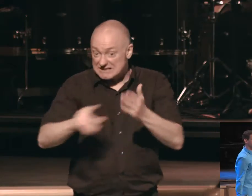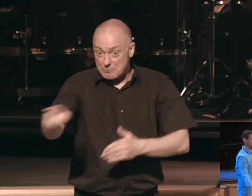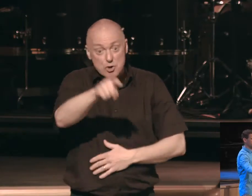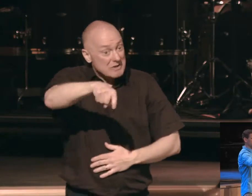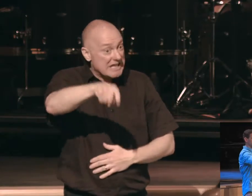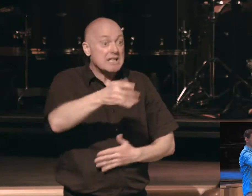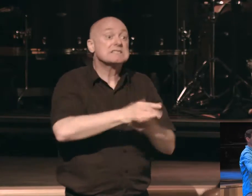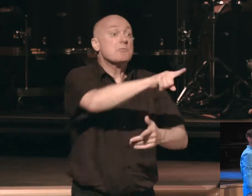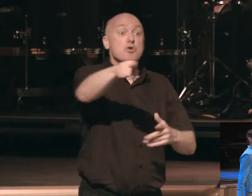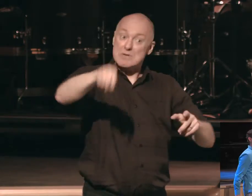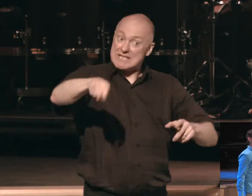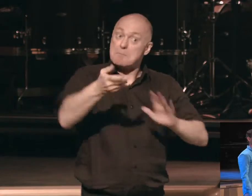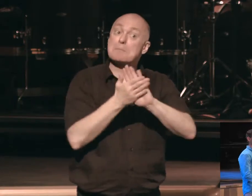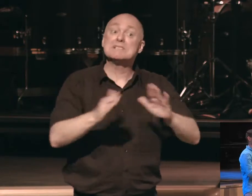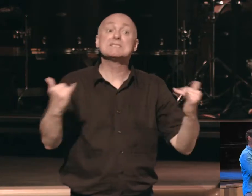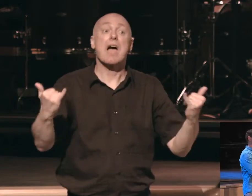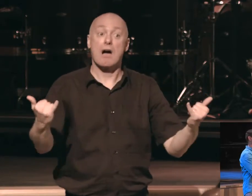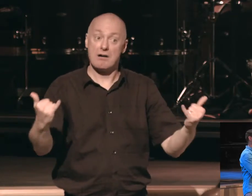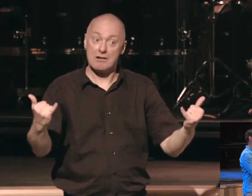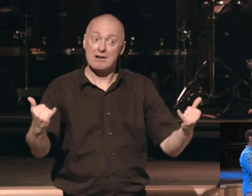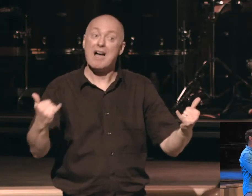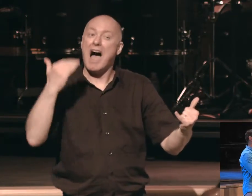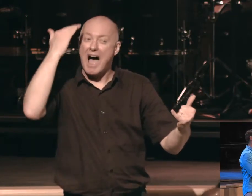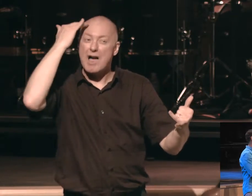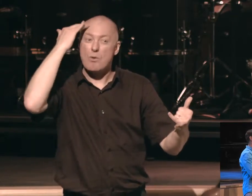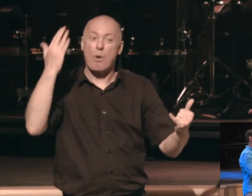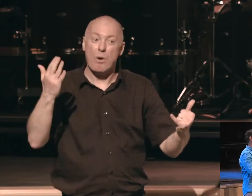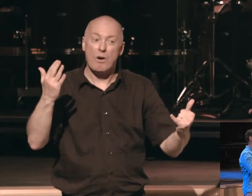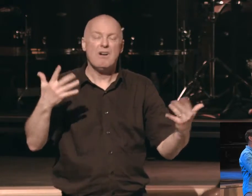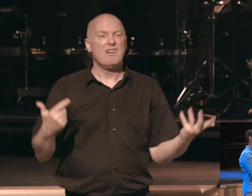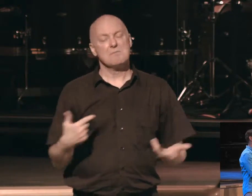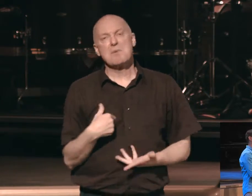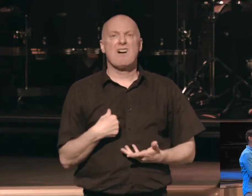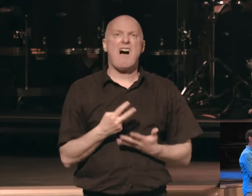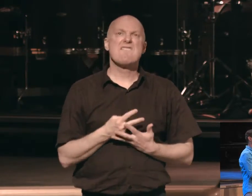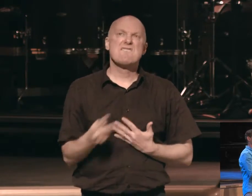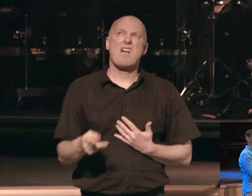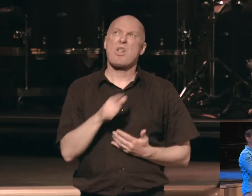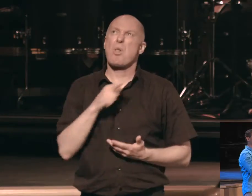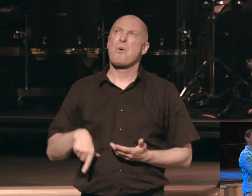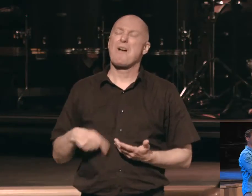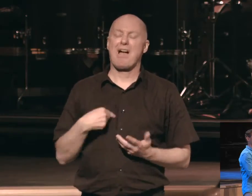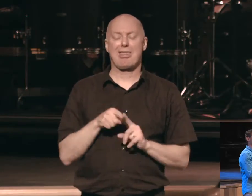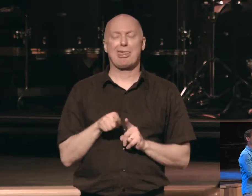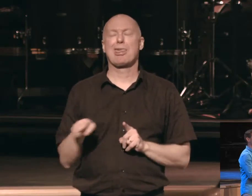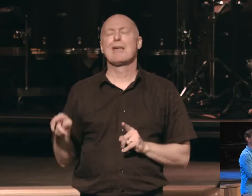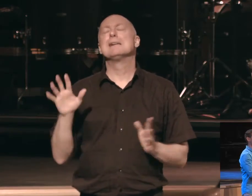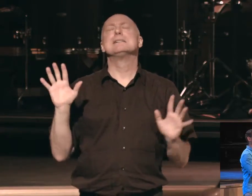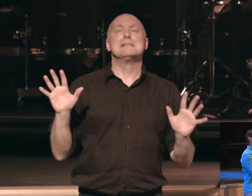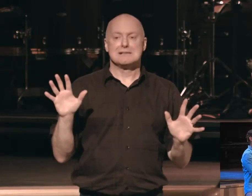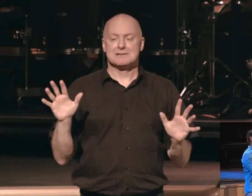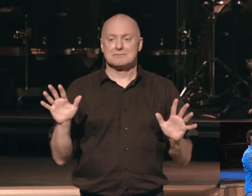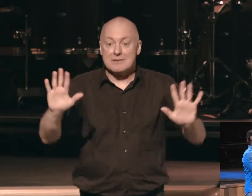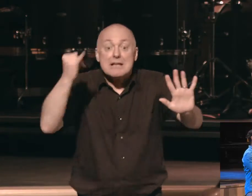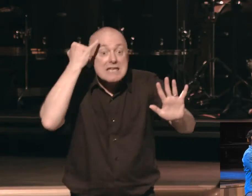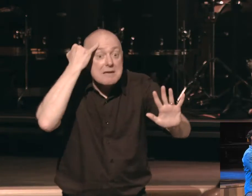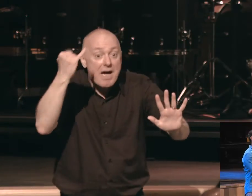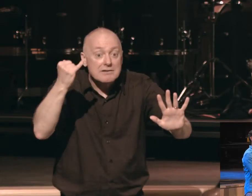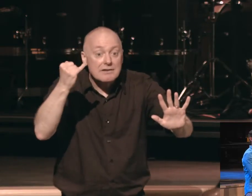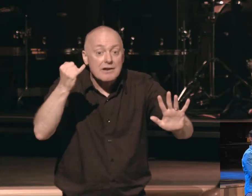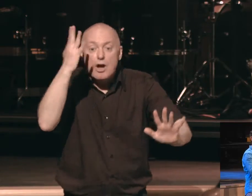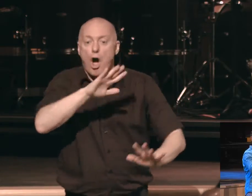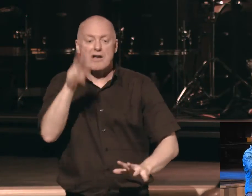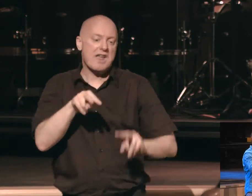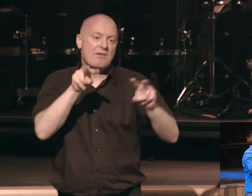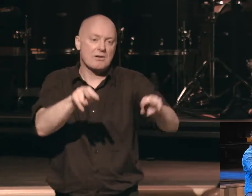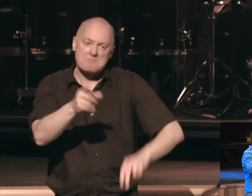here today. This is for many here today. Like I feel like I failed the Lord. I'm not adding up to the Lord. I'm not, you know, listen, you have to imagine that God is never